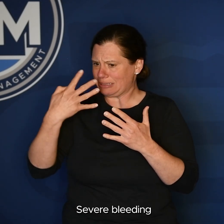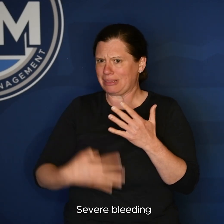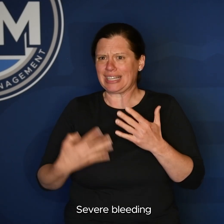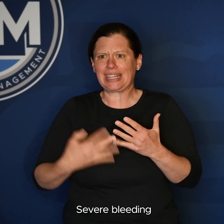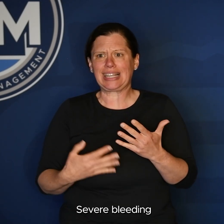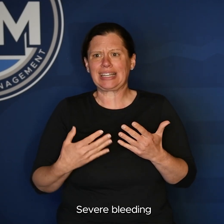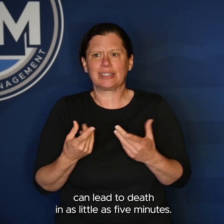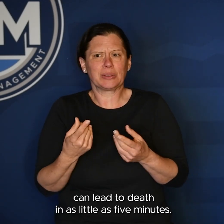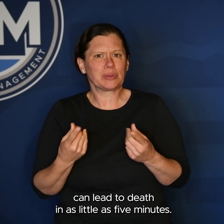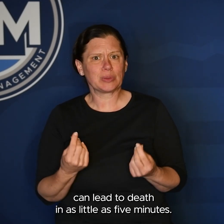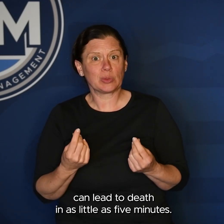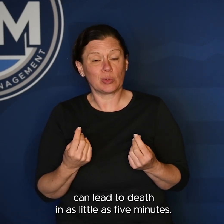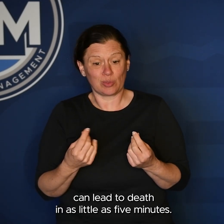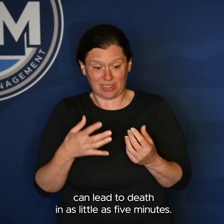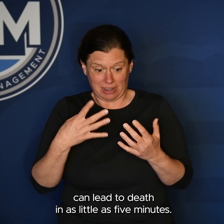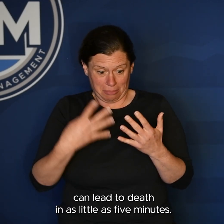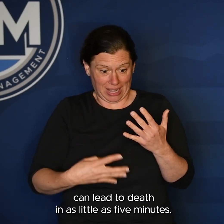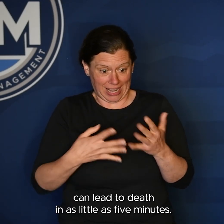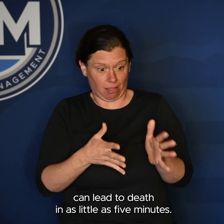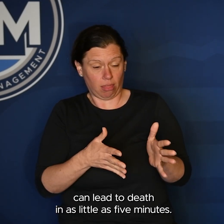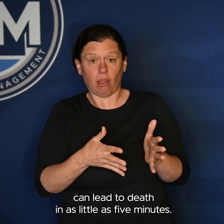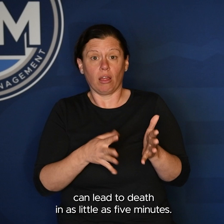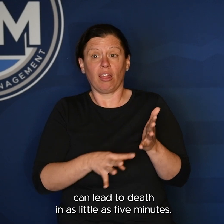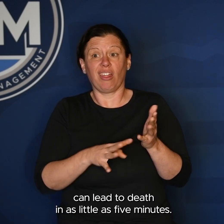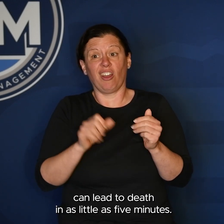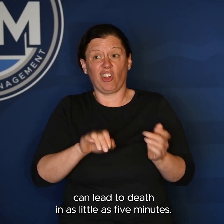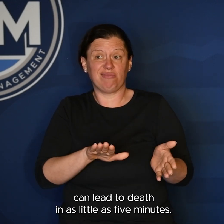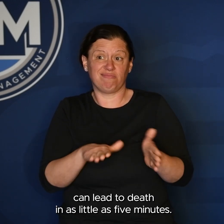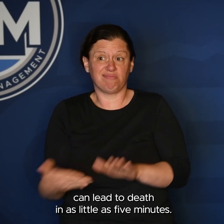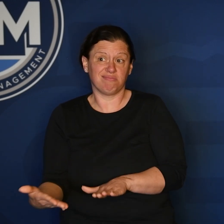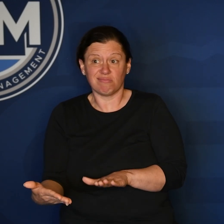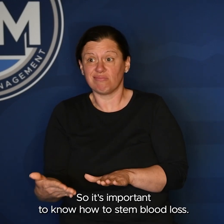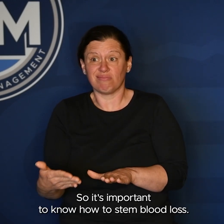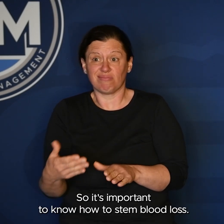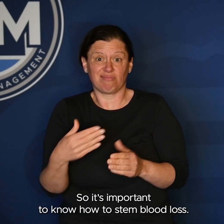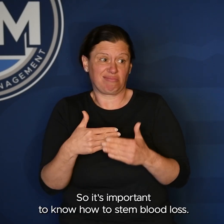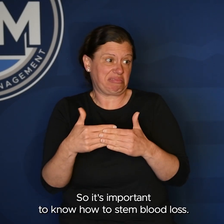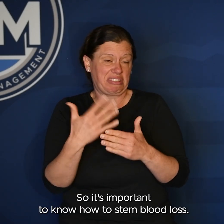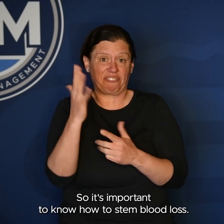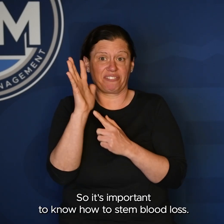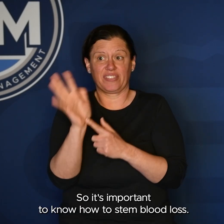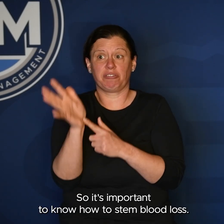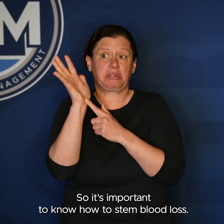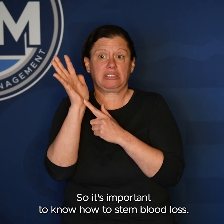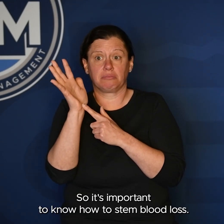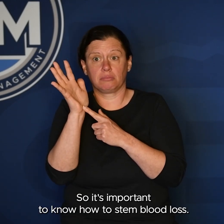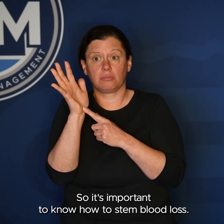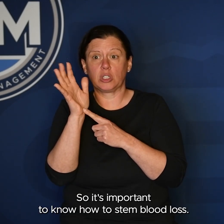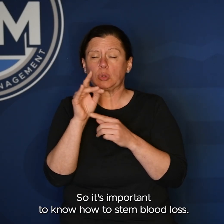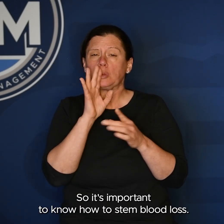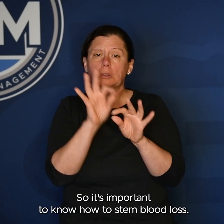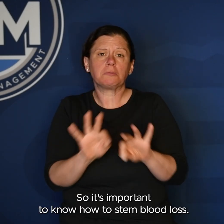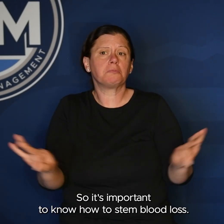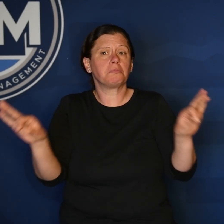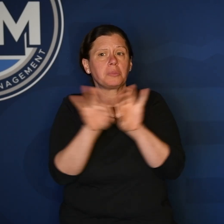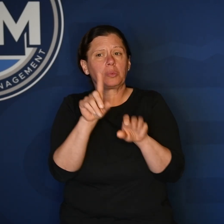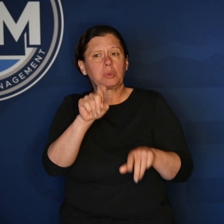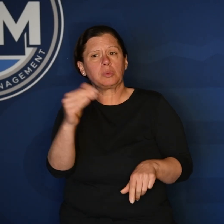Severe bleeding can lead to death in as little as 5 minutes, so it's important to know how to stem blood loss.